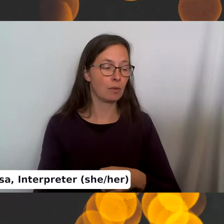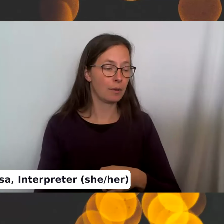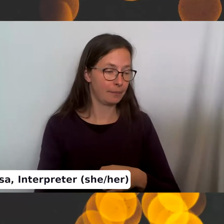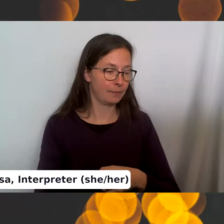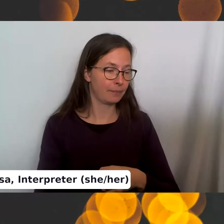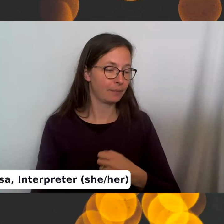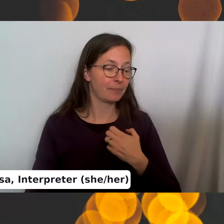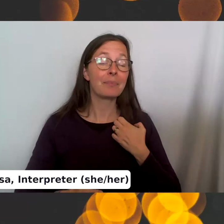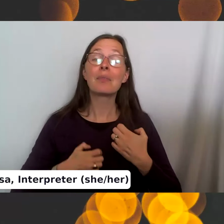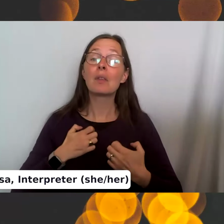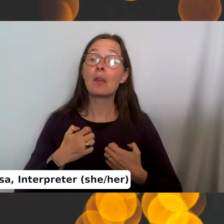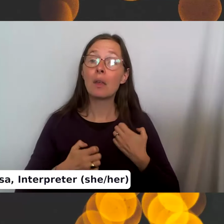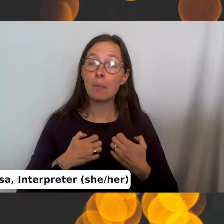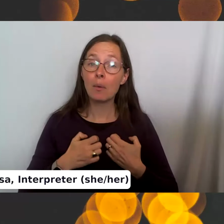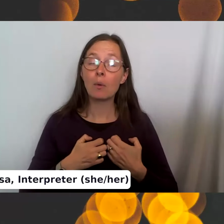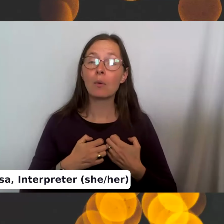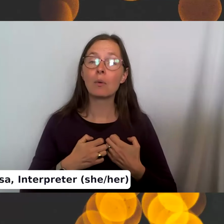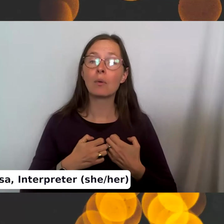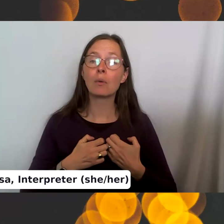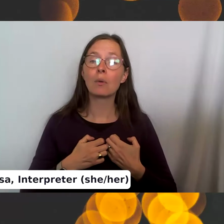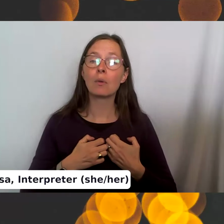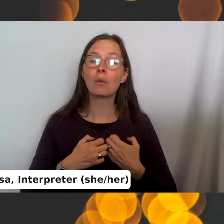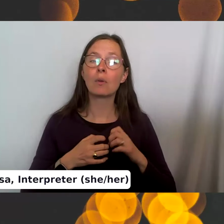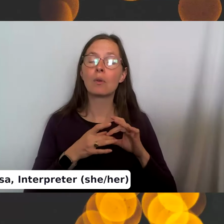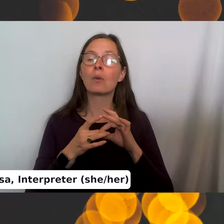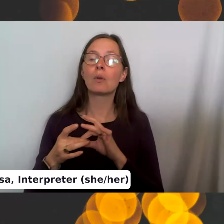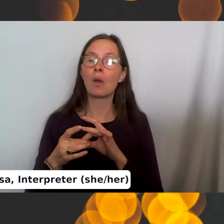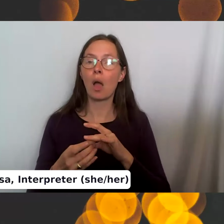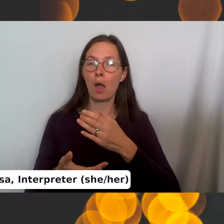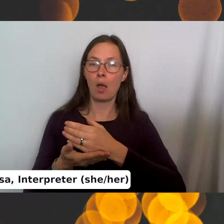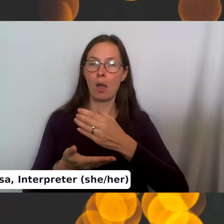Emotions actually correspond to the suit of cups.